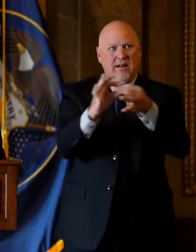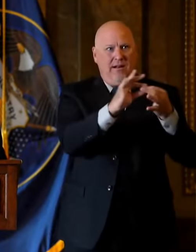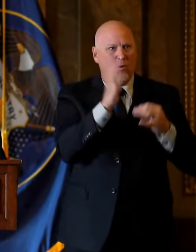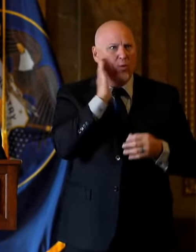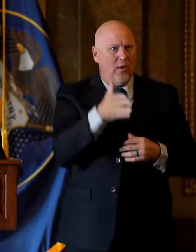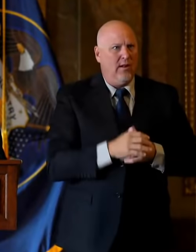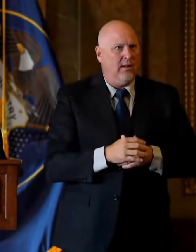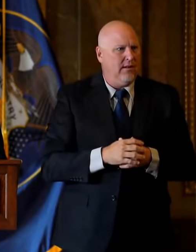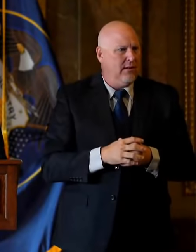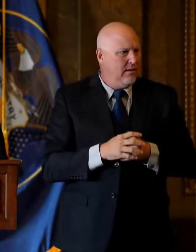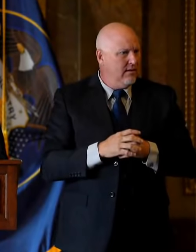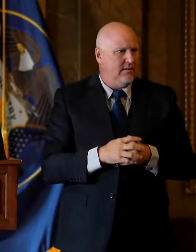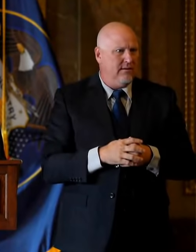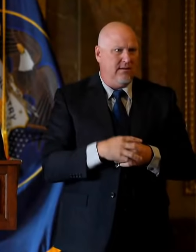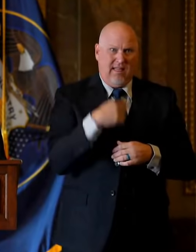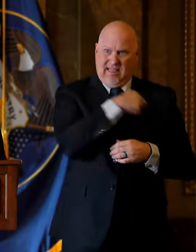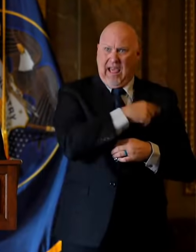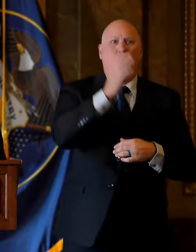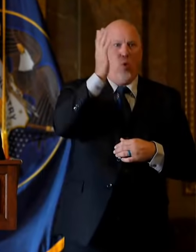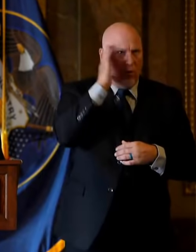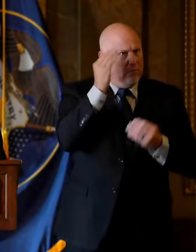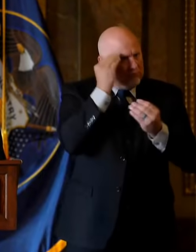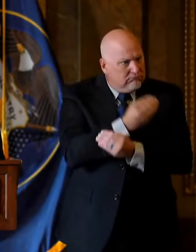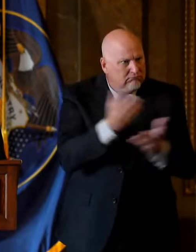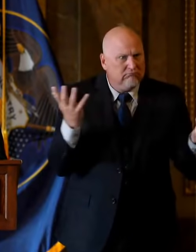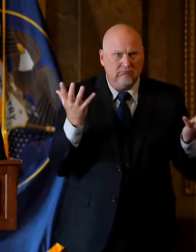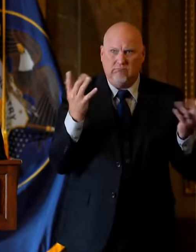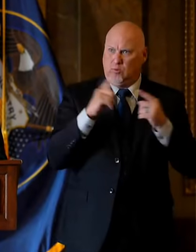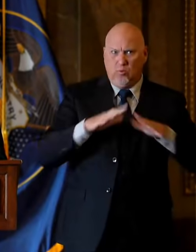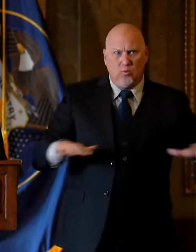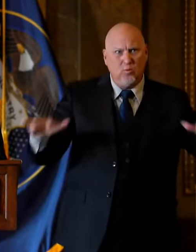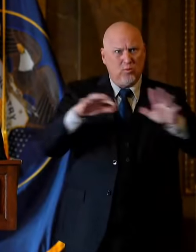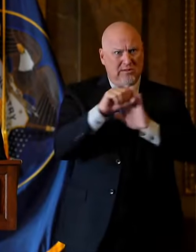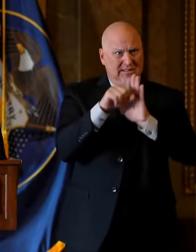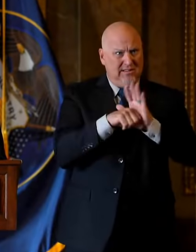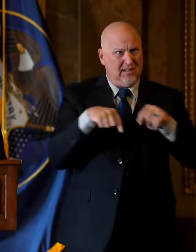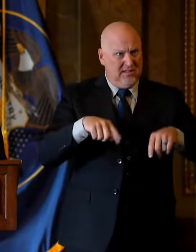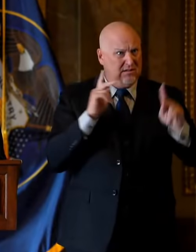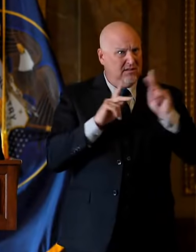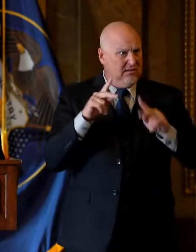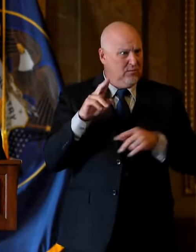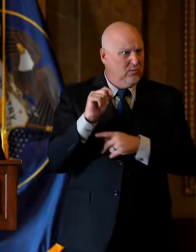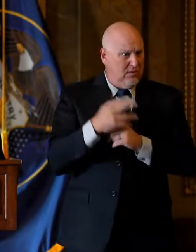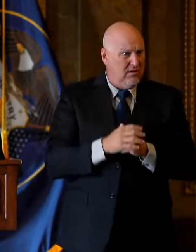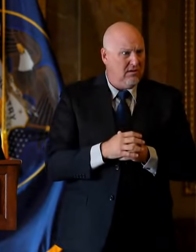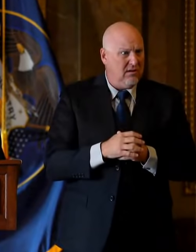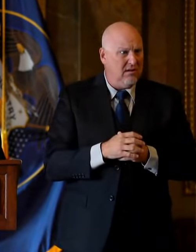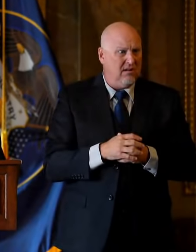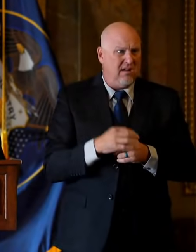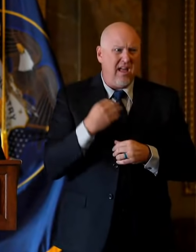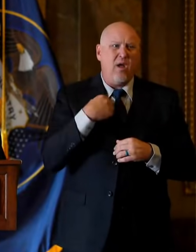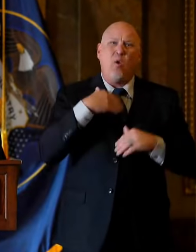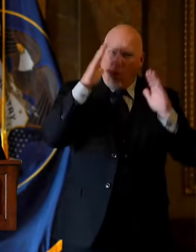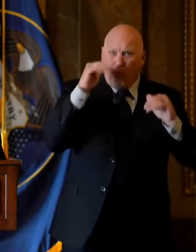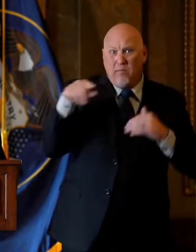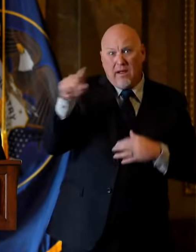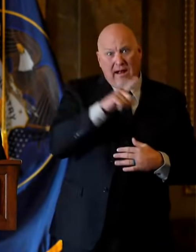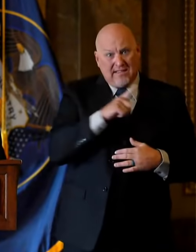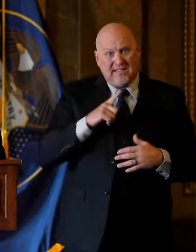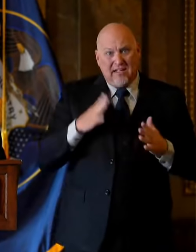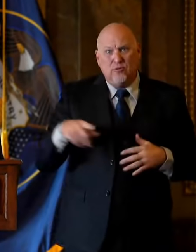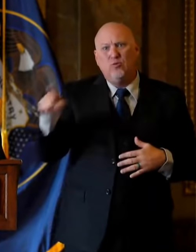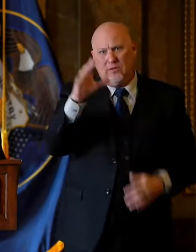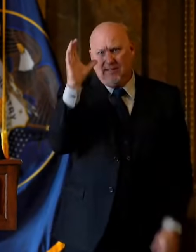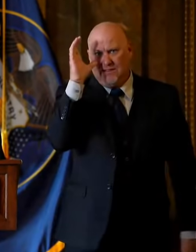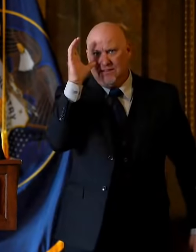and especially to our elected leaders and legislators over the next several days and weeks,